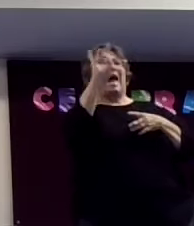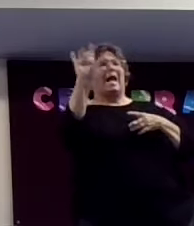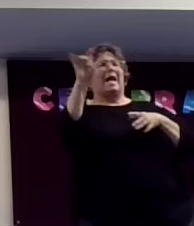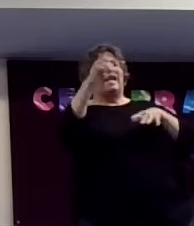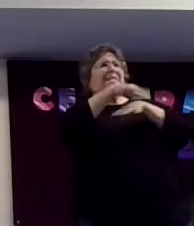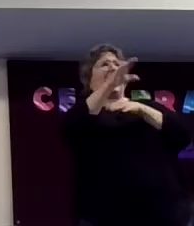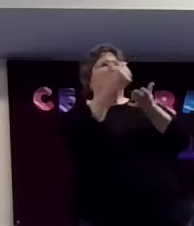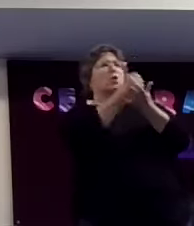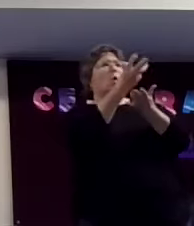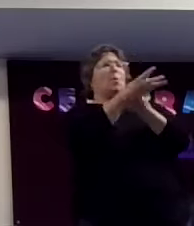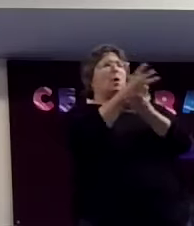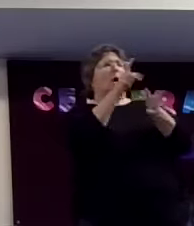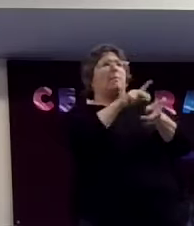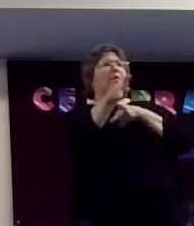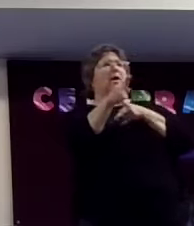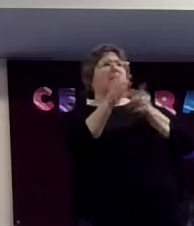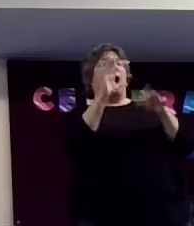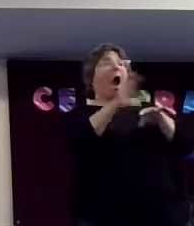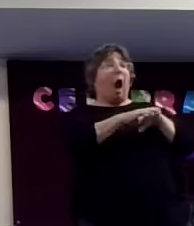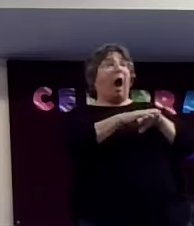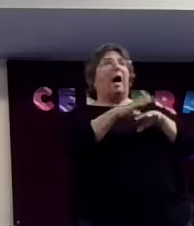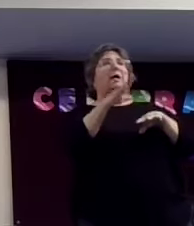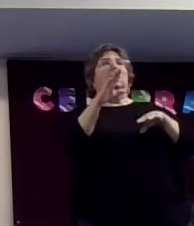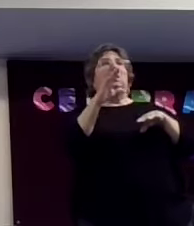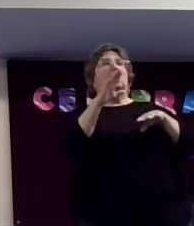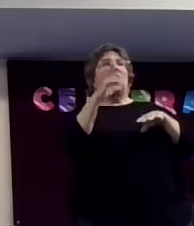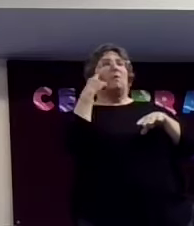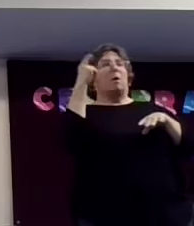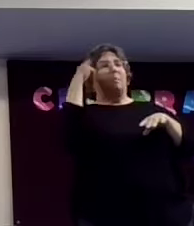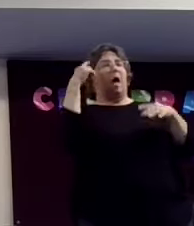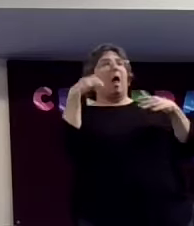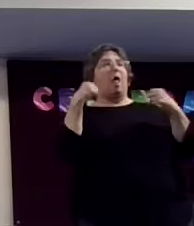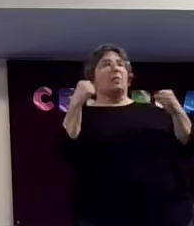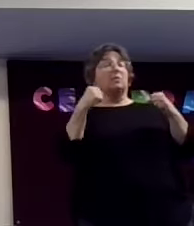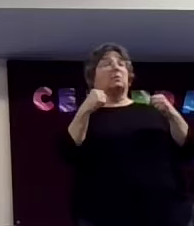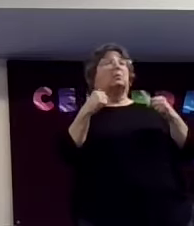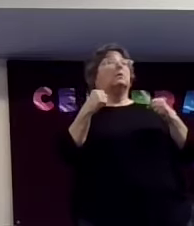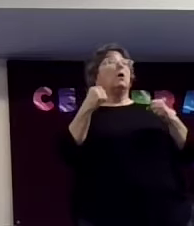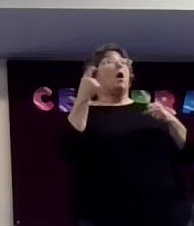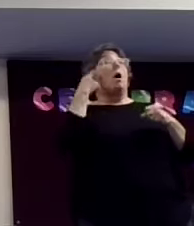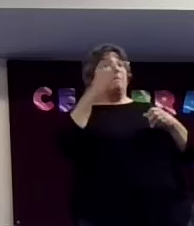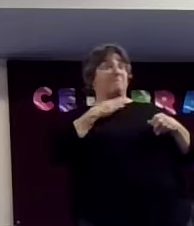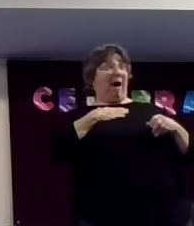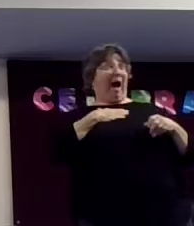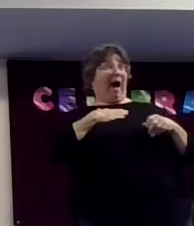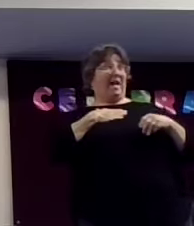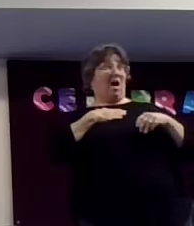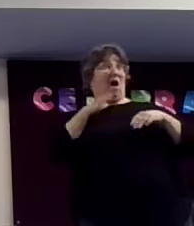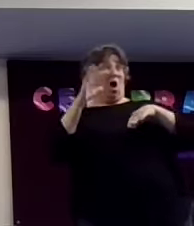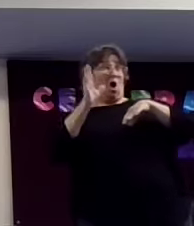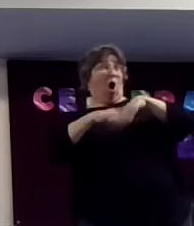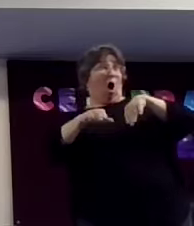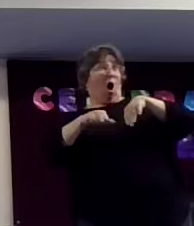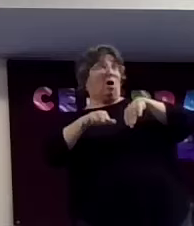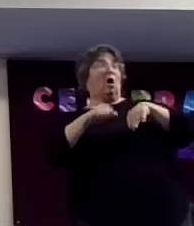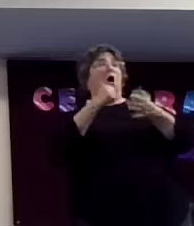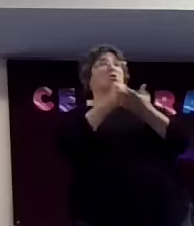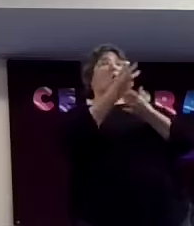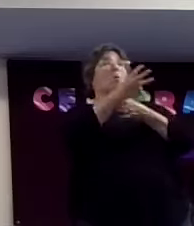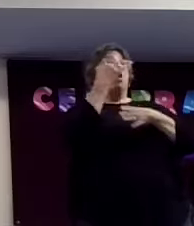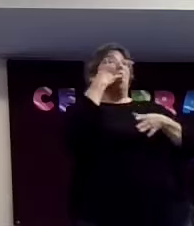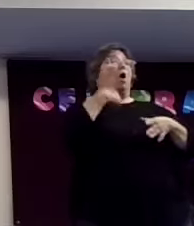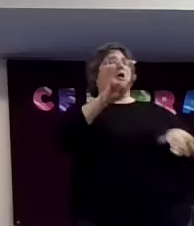social workers and other professionals on calls? Well, I'll tell you what happens usually on the calls I've been on. A lot of times social workers